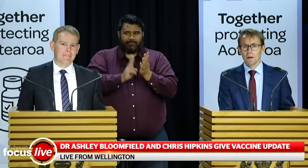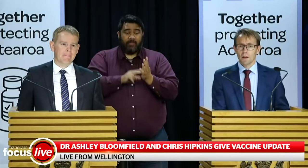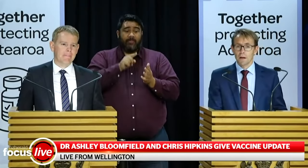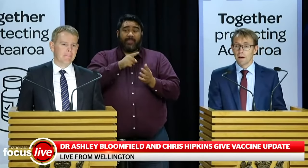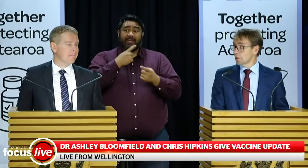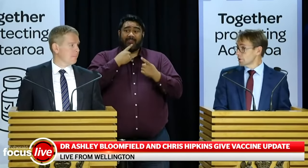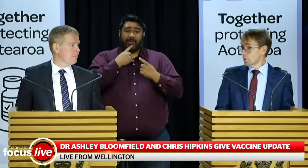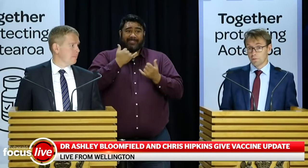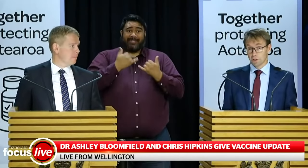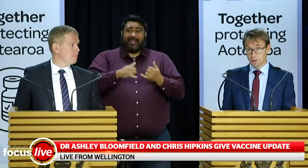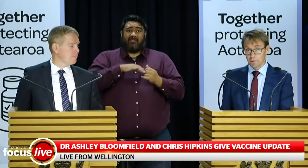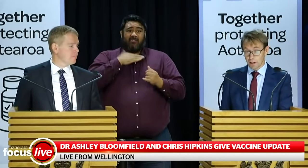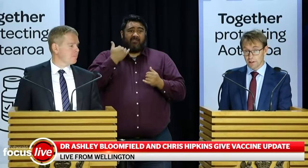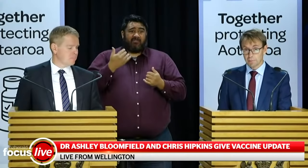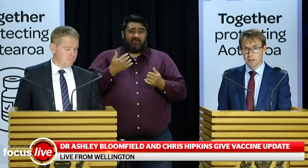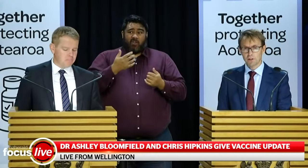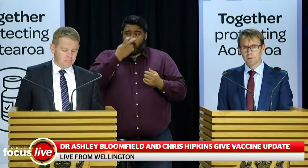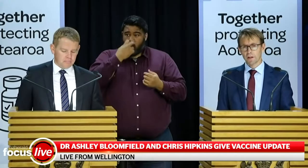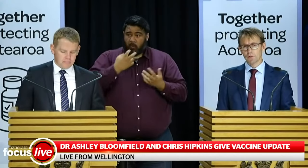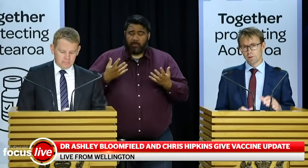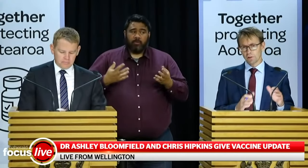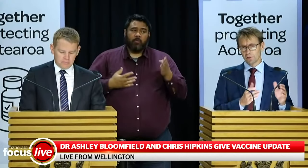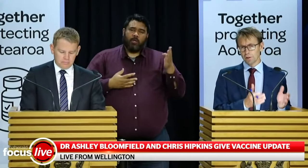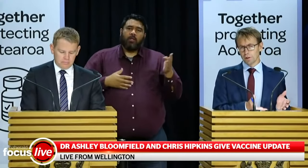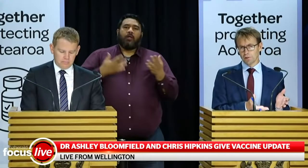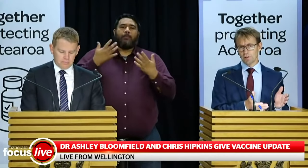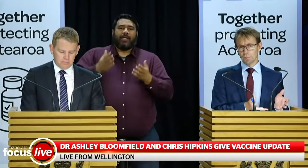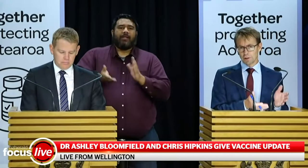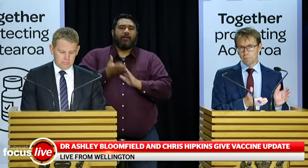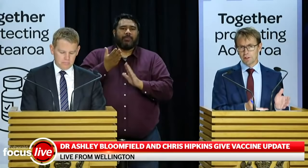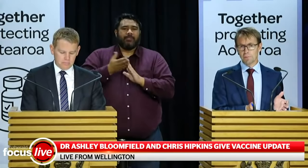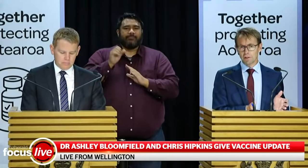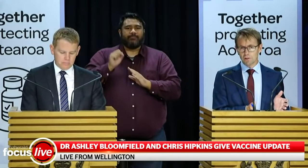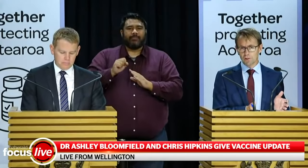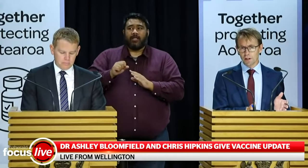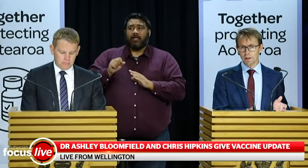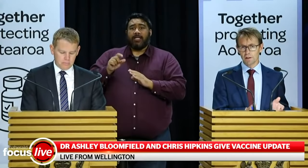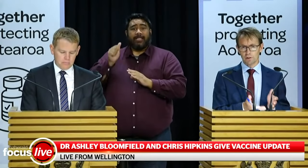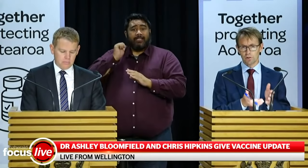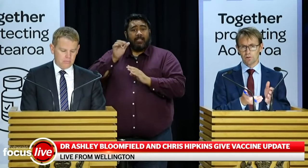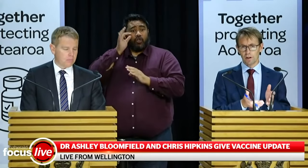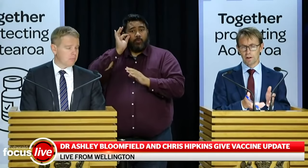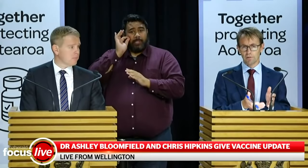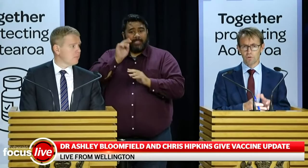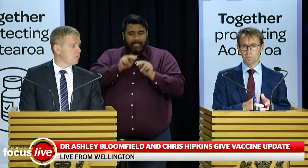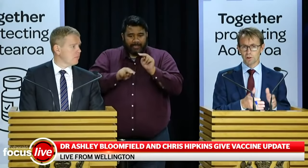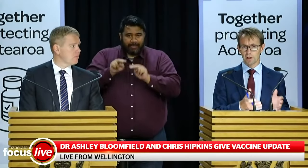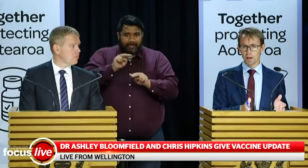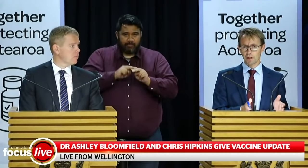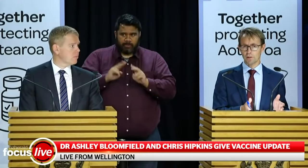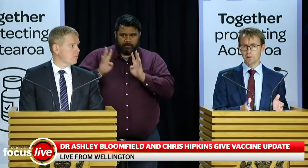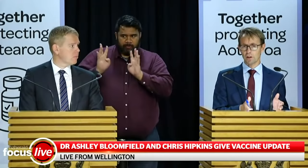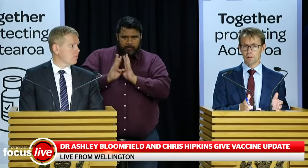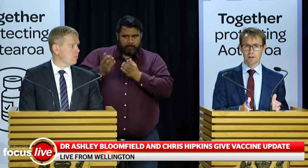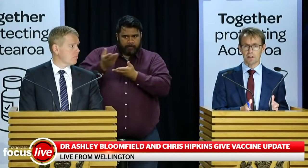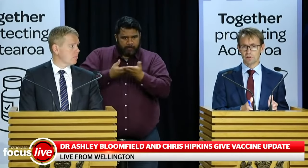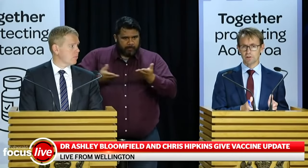date? So I've had an update on that. So yes, the assessment committee met yesterday. It's formed an